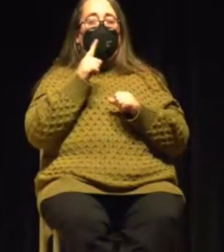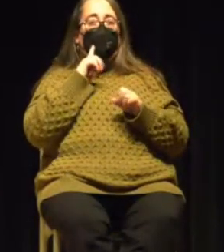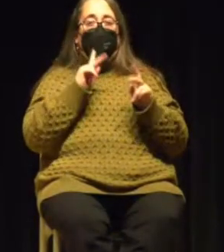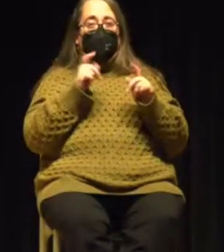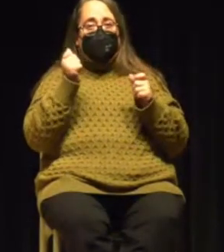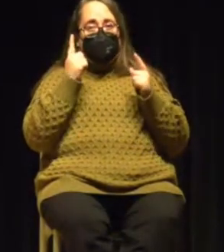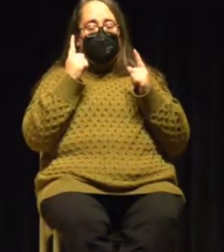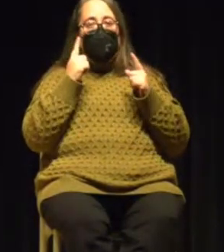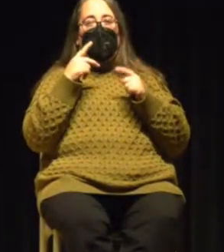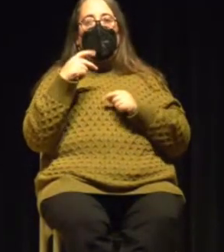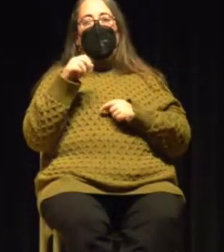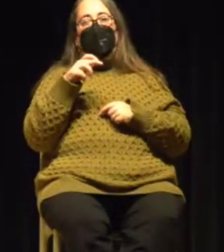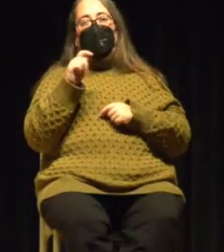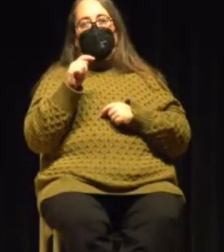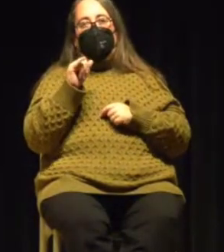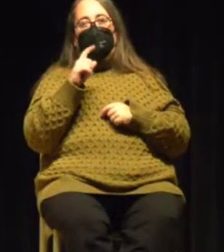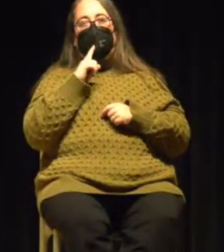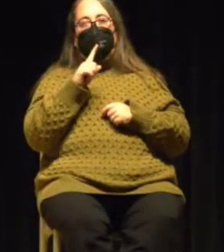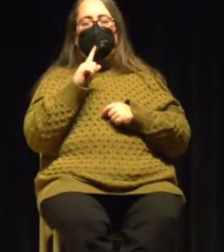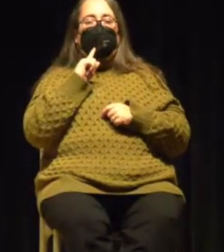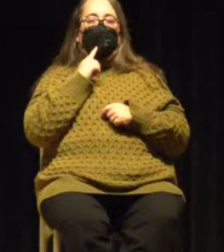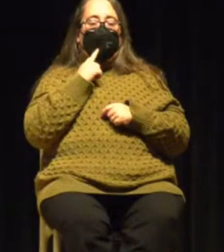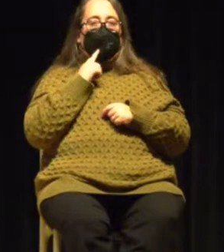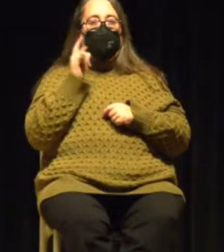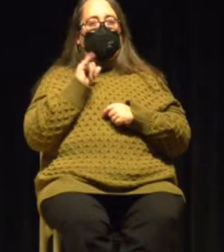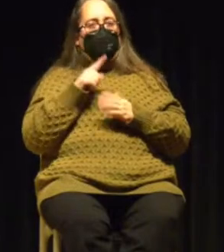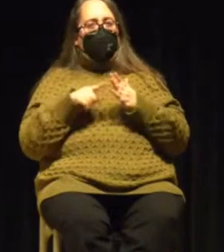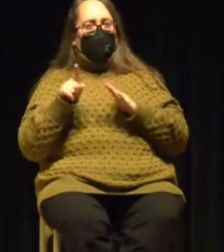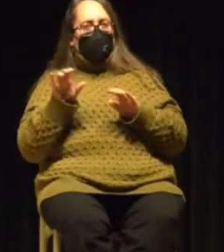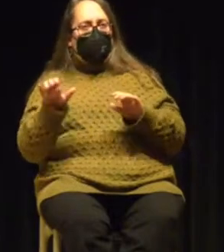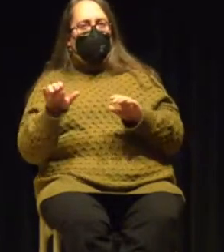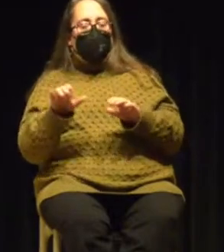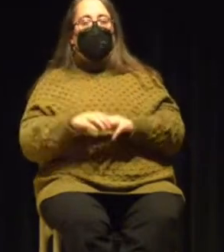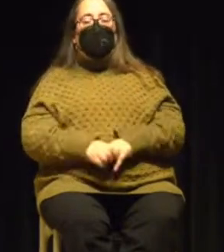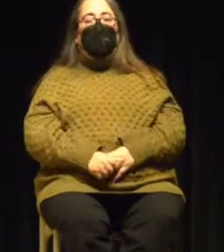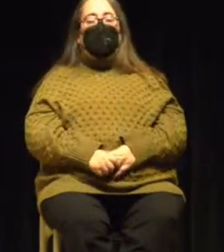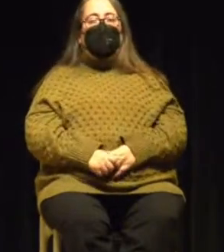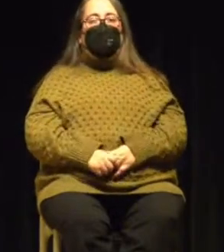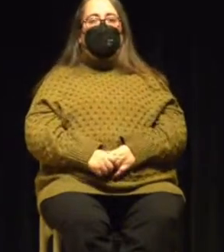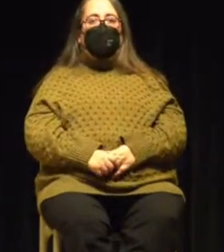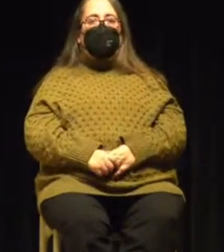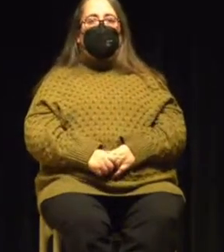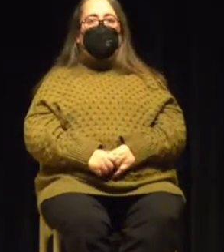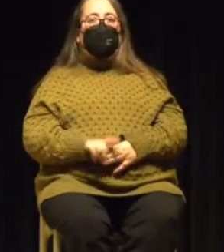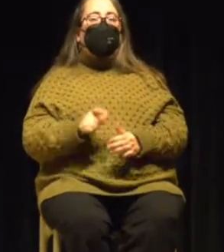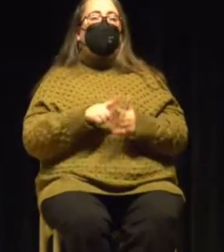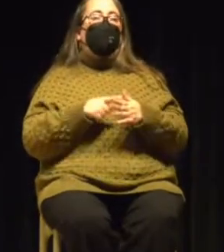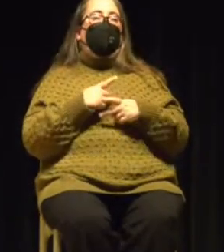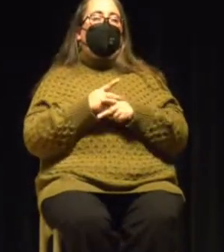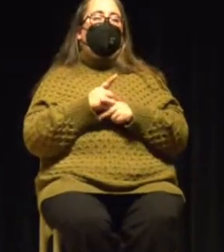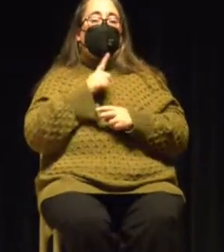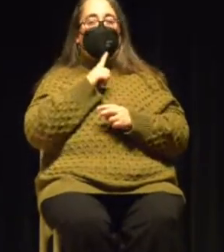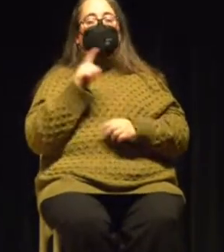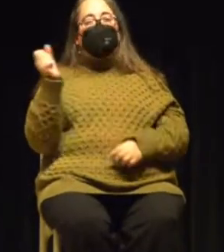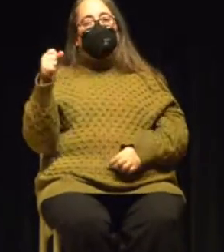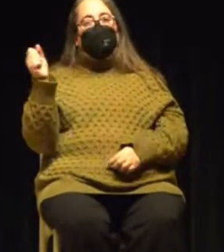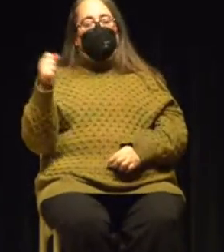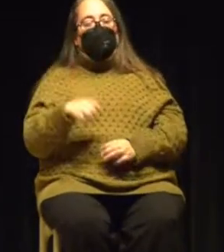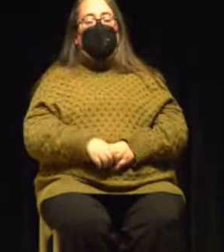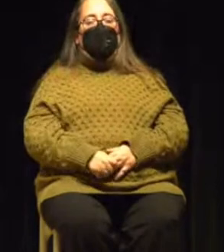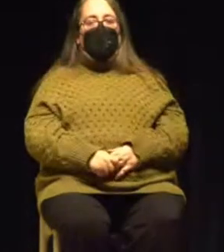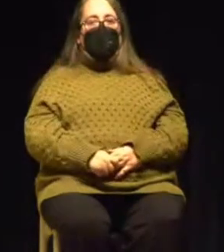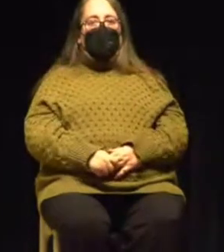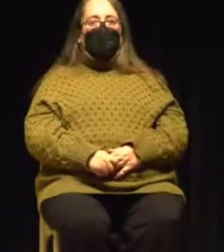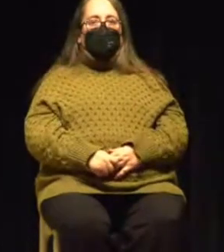get podcasting that is like the serious stuff that you guys do, just what a production it is. Yeah, no, we've had scripts